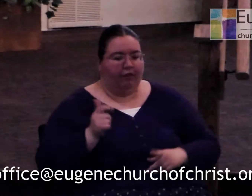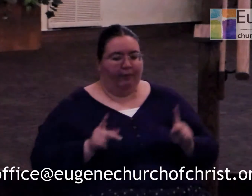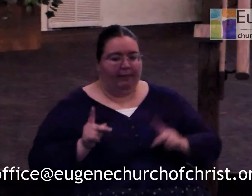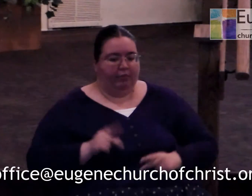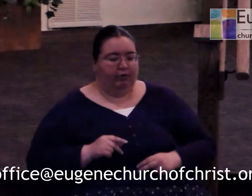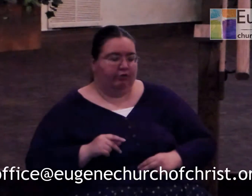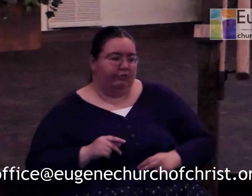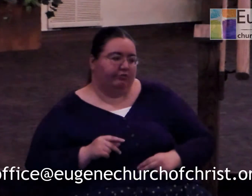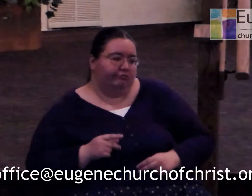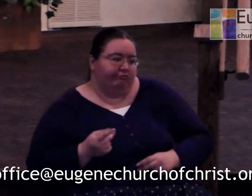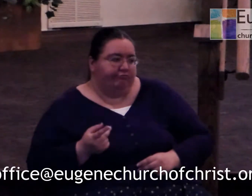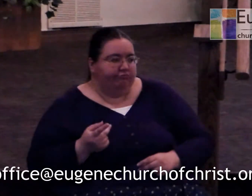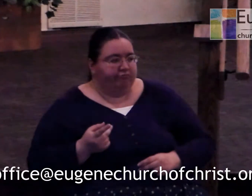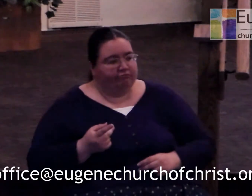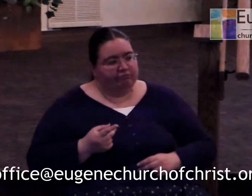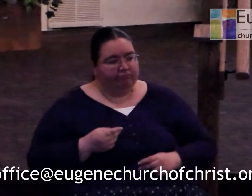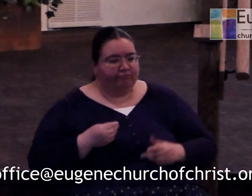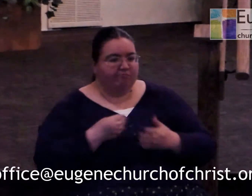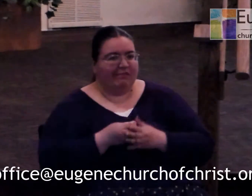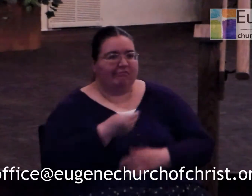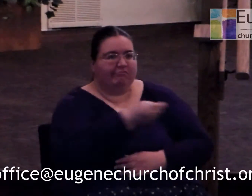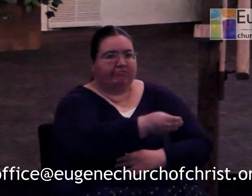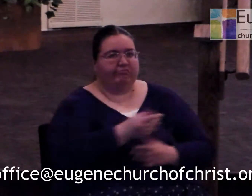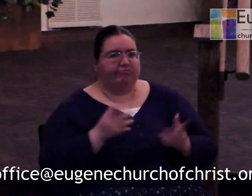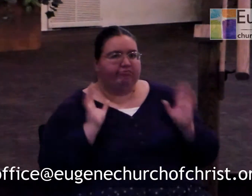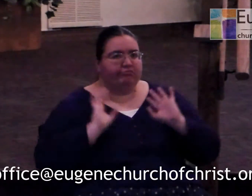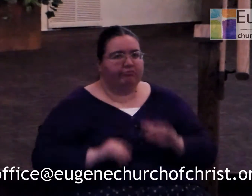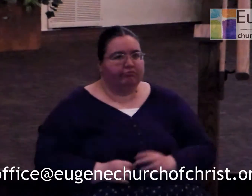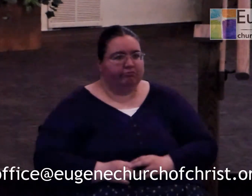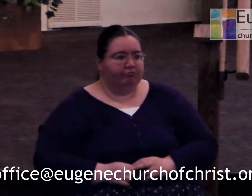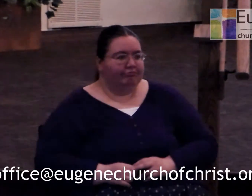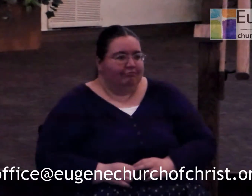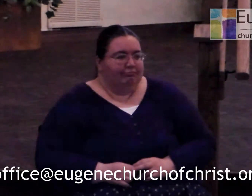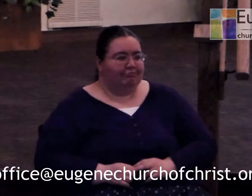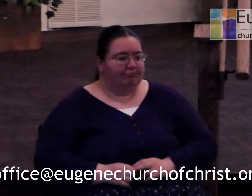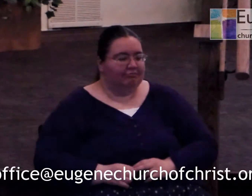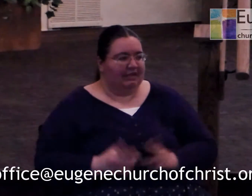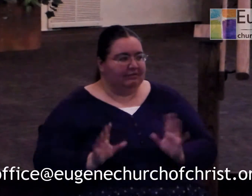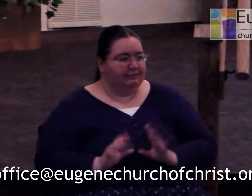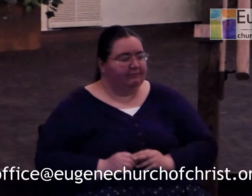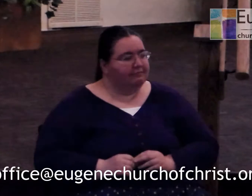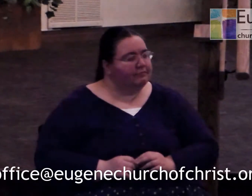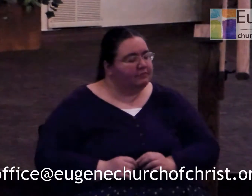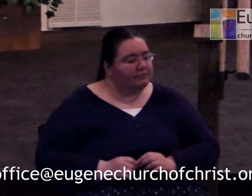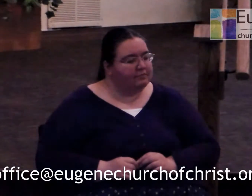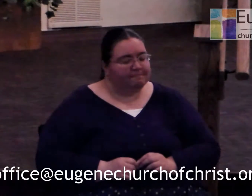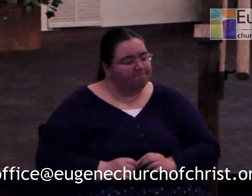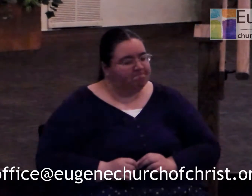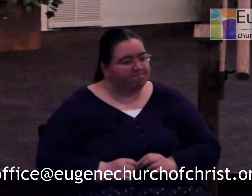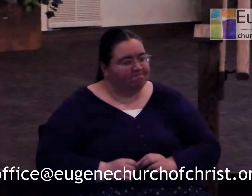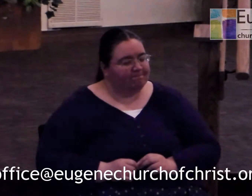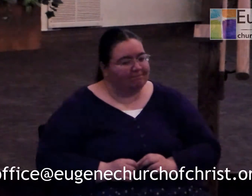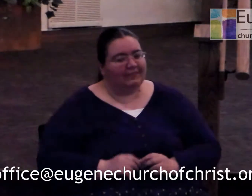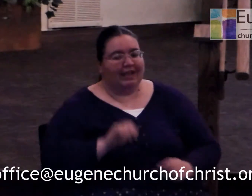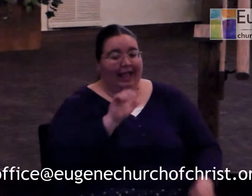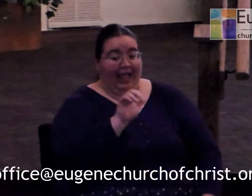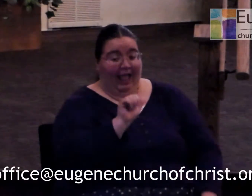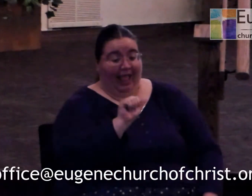showed up or put money in the basket, and that was their version of going. In Acts 1, in verse